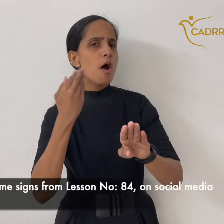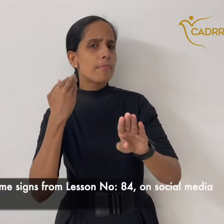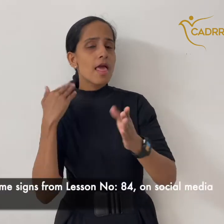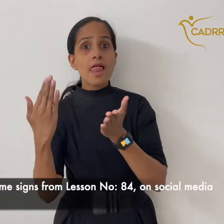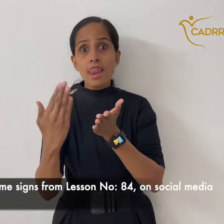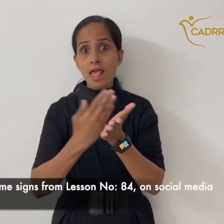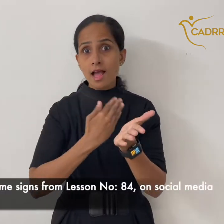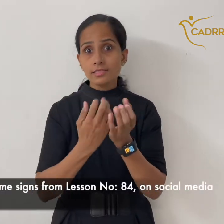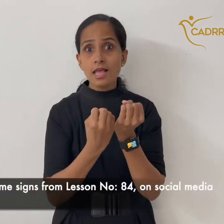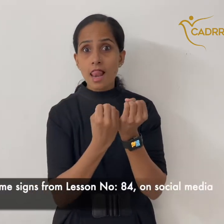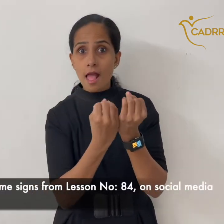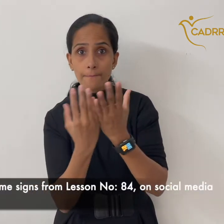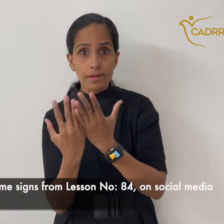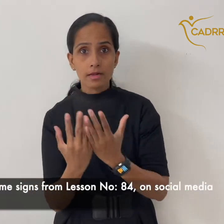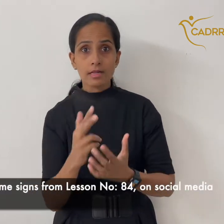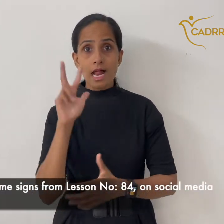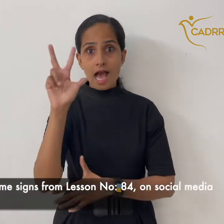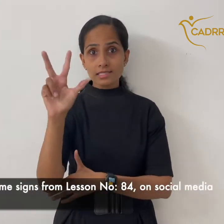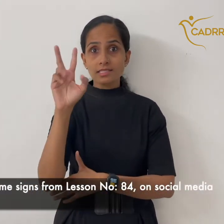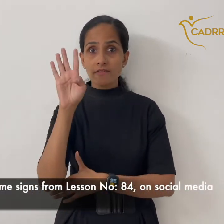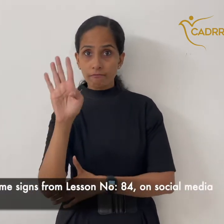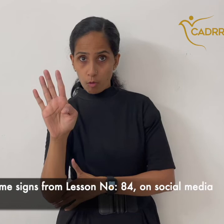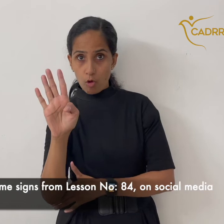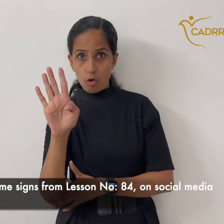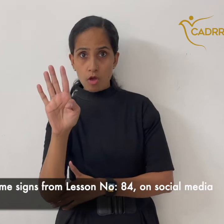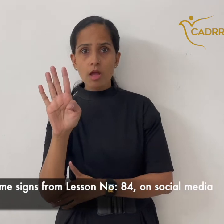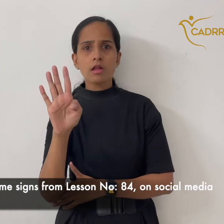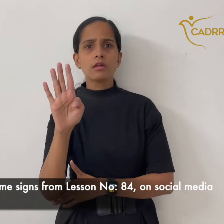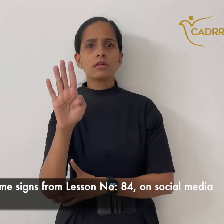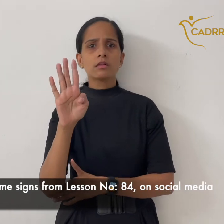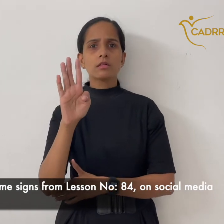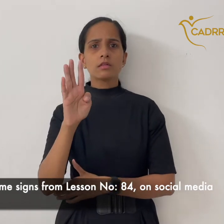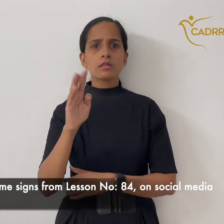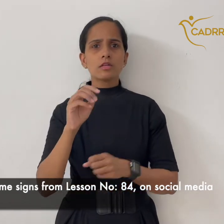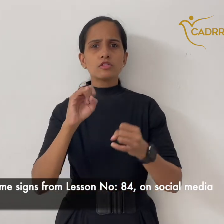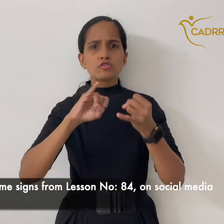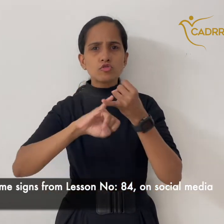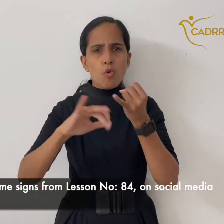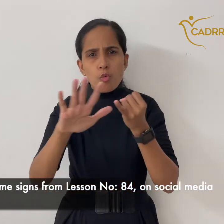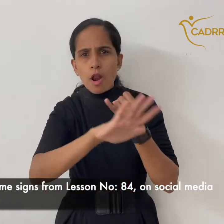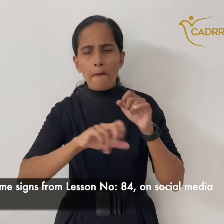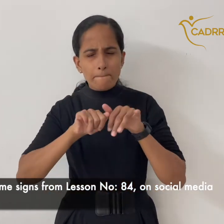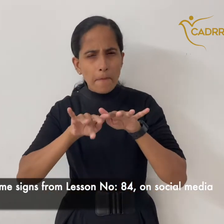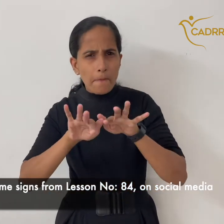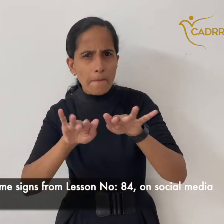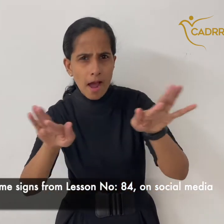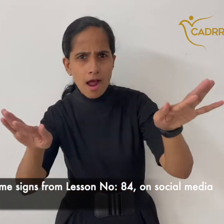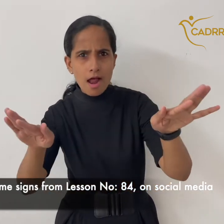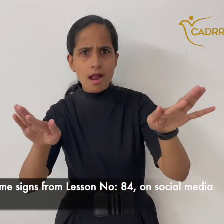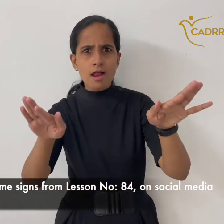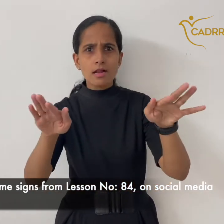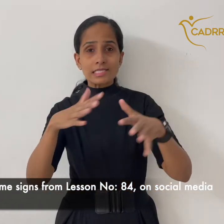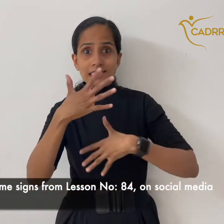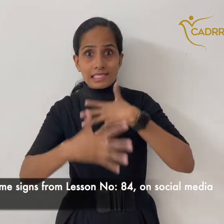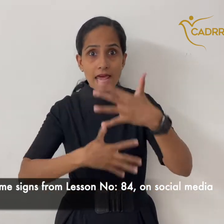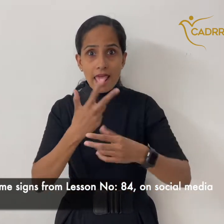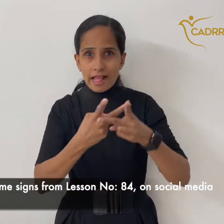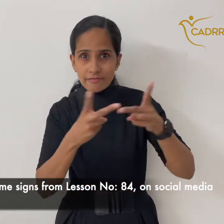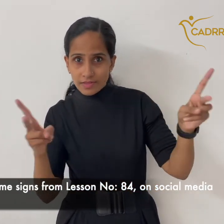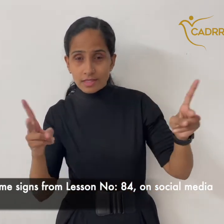But first, let's practice some signs from lesson number 84 on social